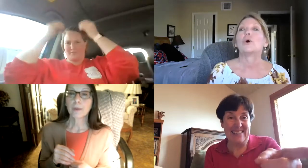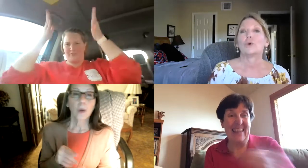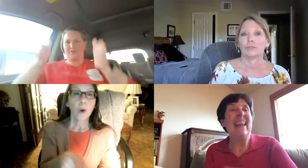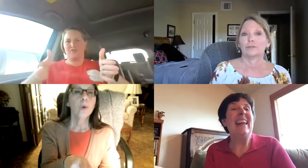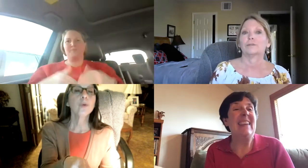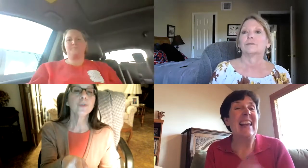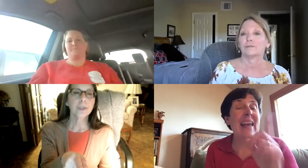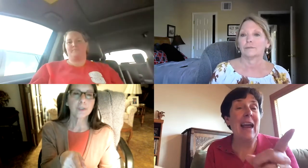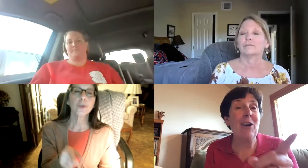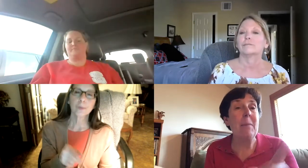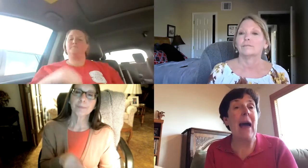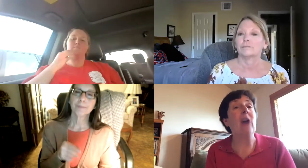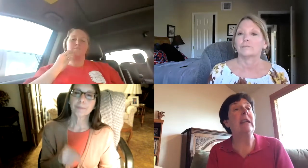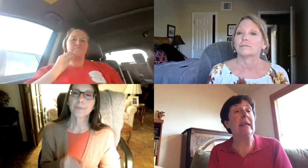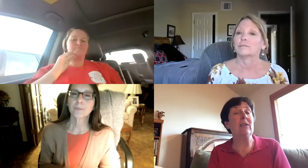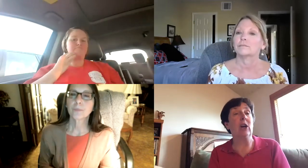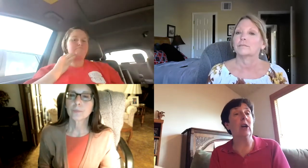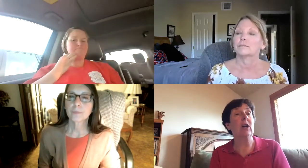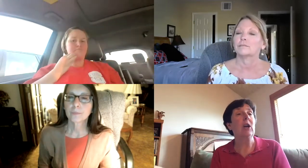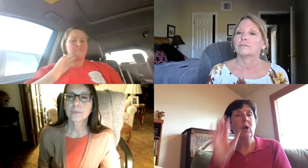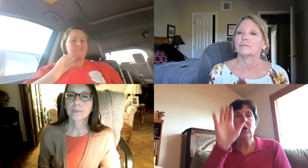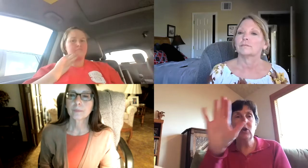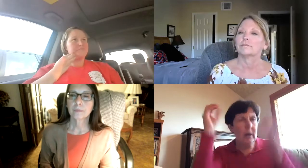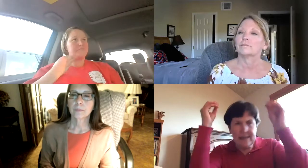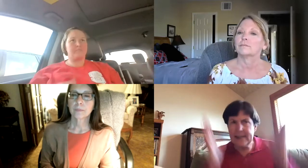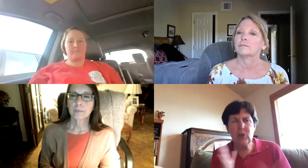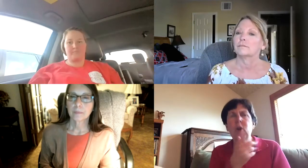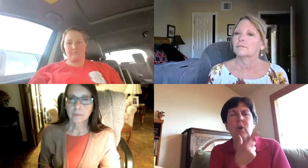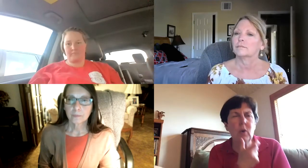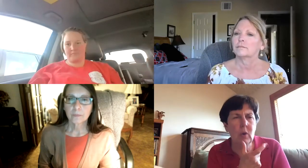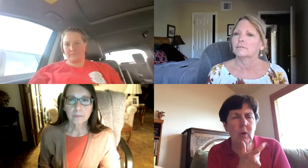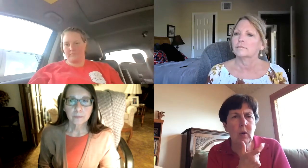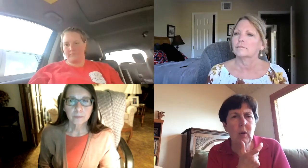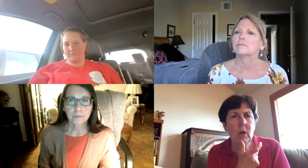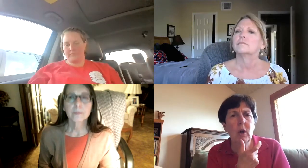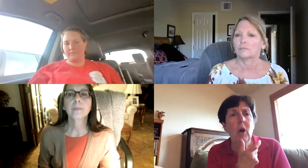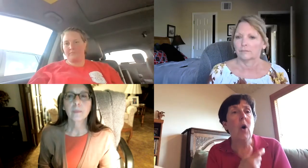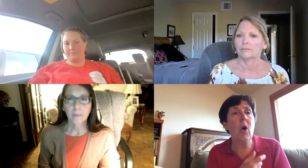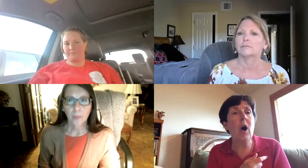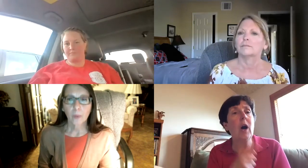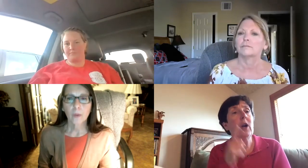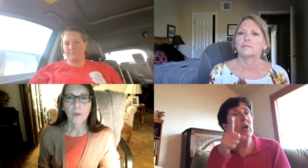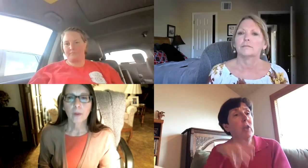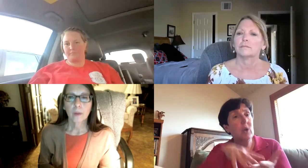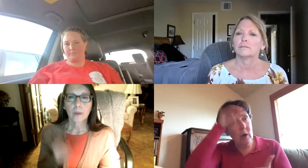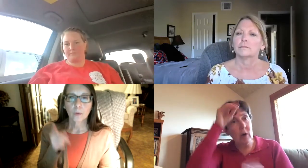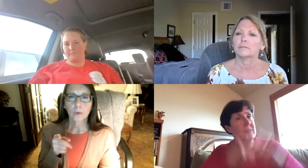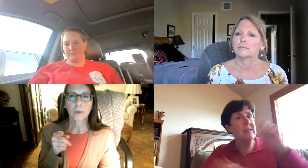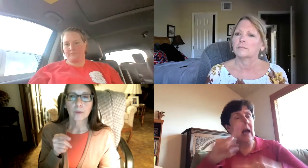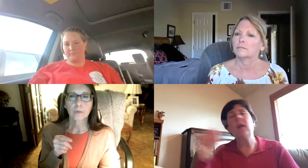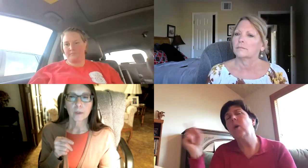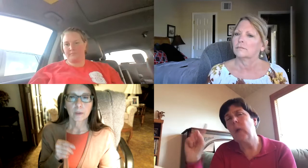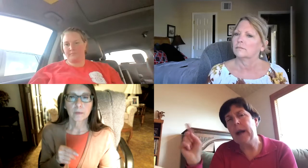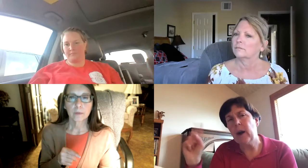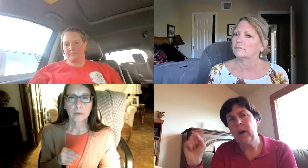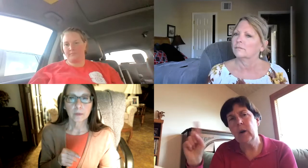Yes. Oh. They care about either your teacher who mm-hmm. or you learn